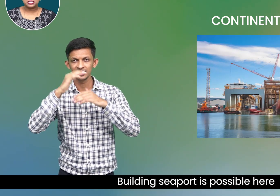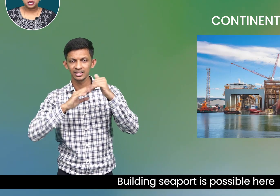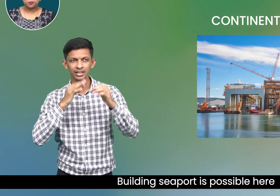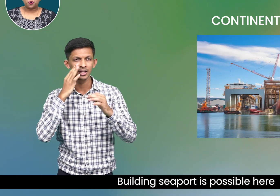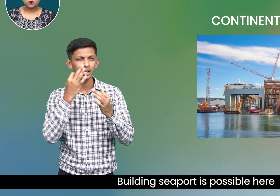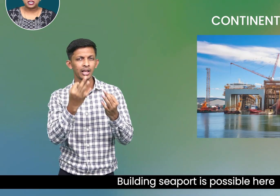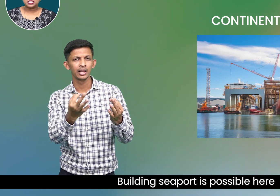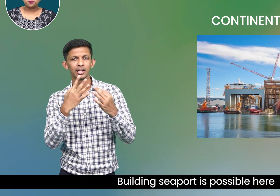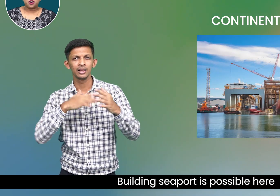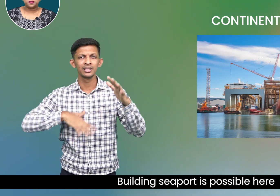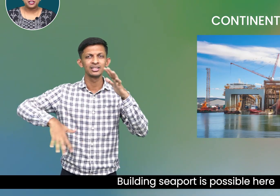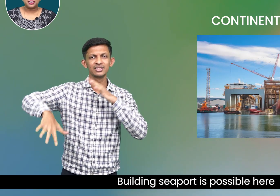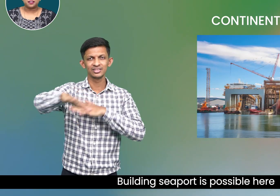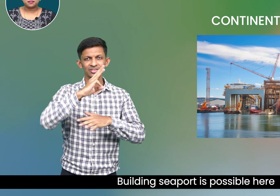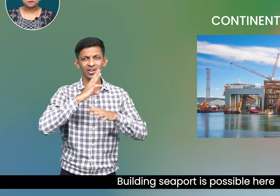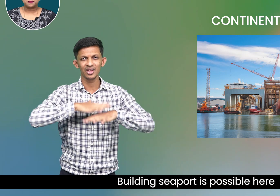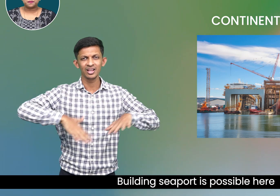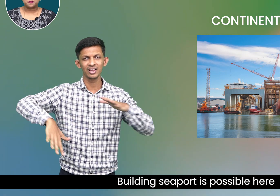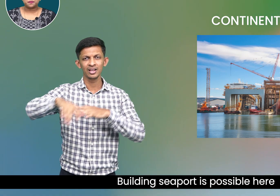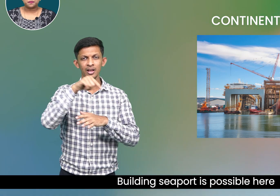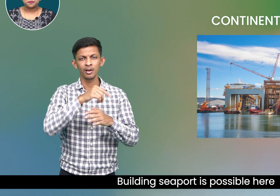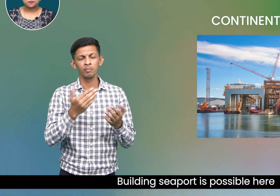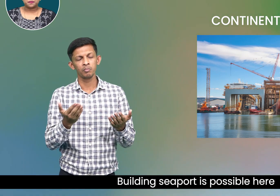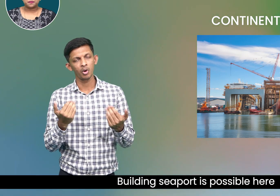Building seaport is possible here.